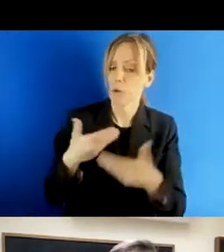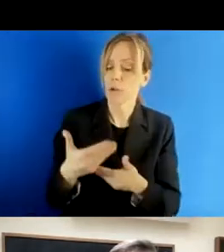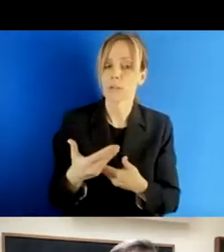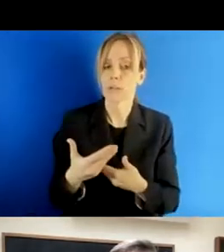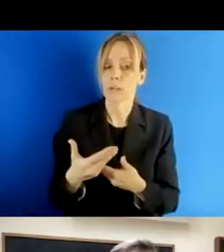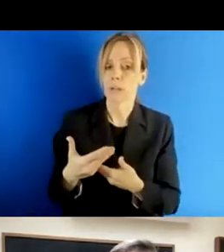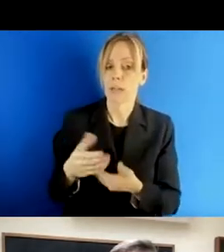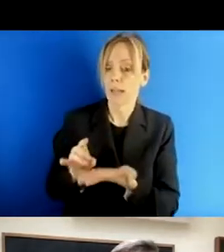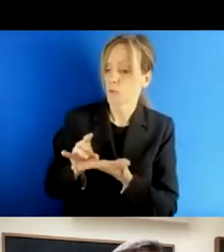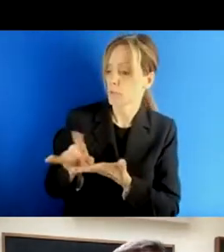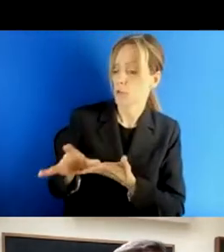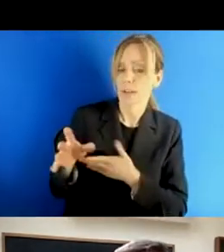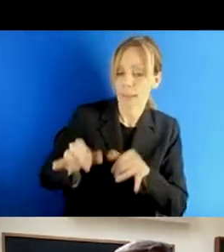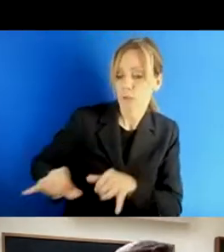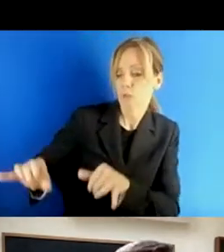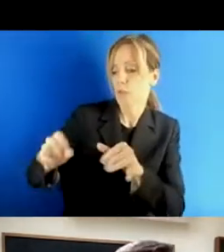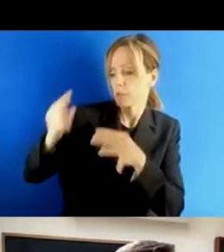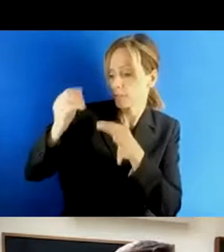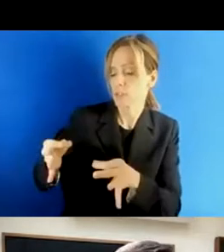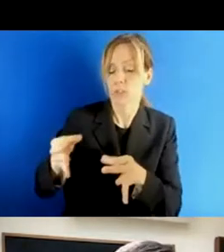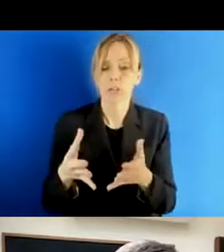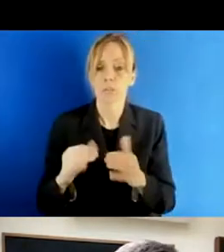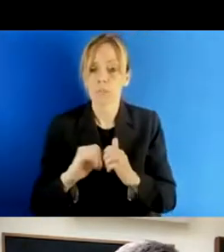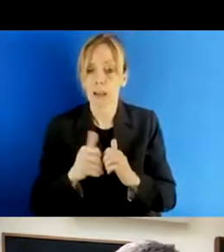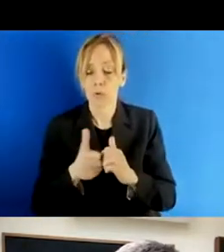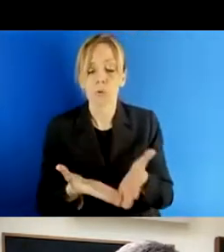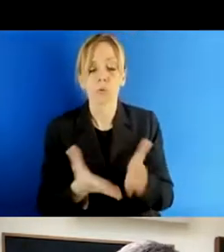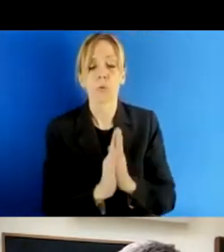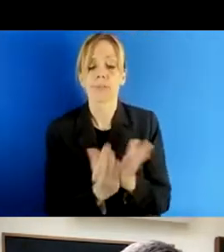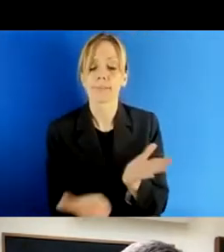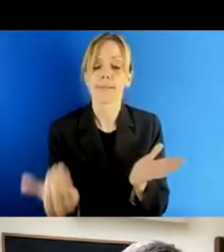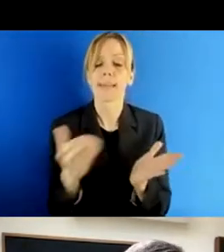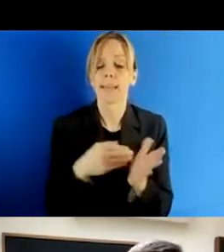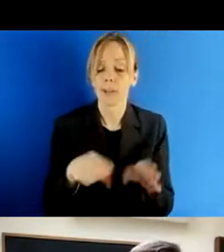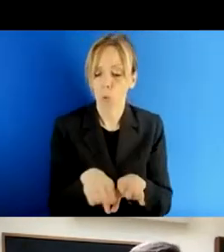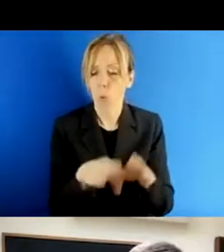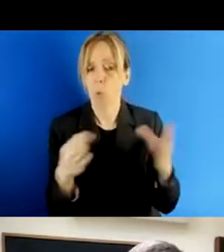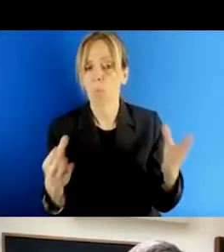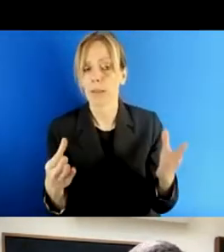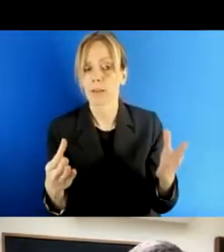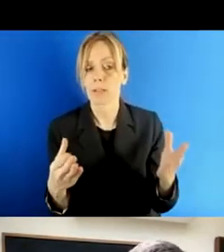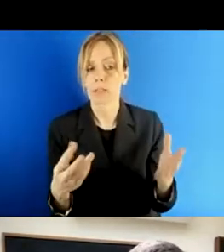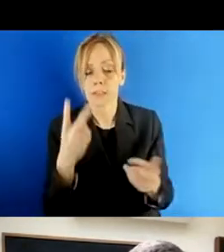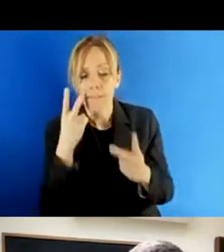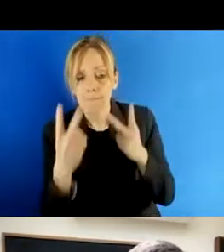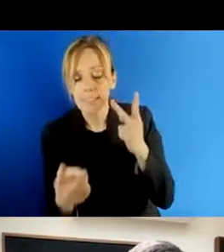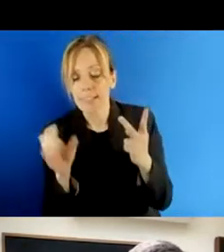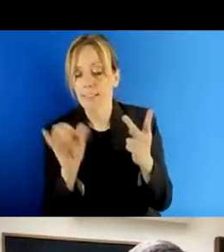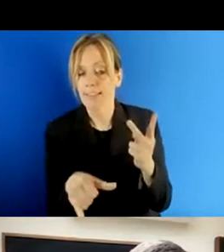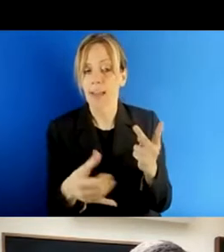decision by requesting the interactive process be reopened and revisited. And all that has to happen is they file a